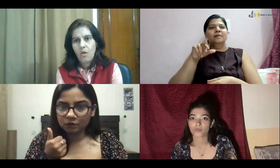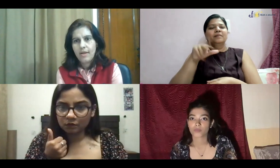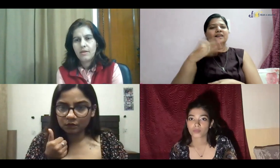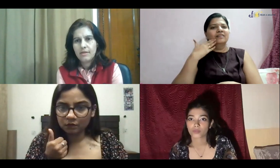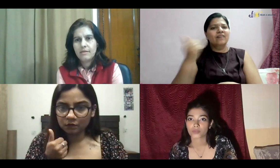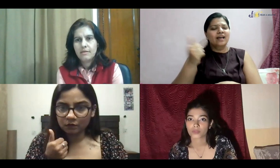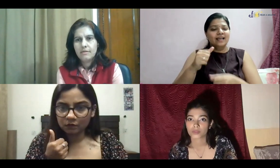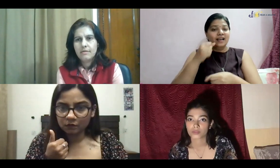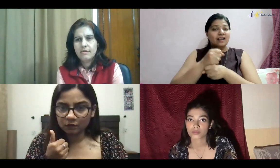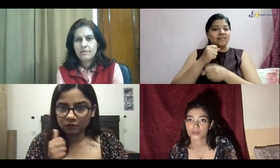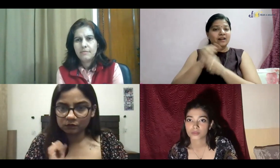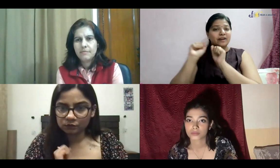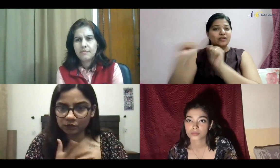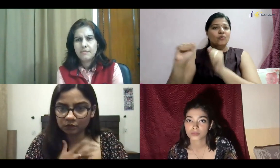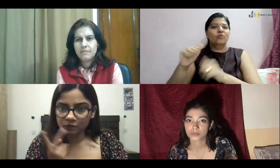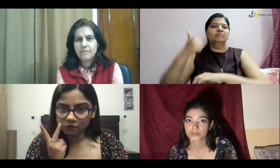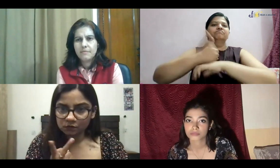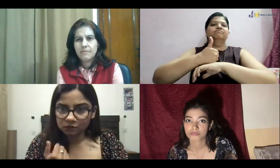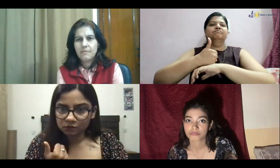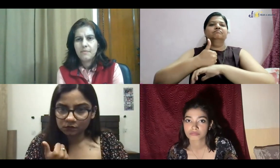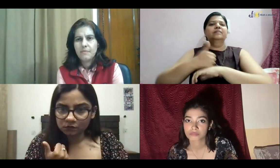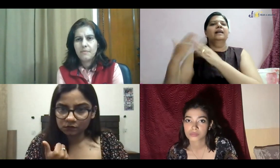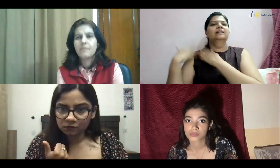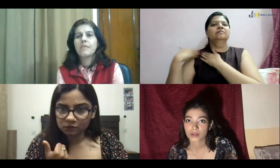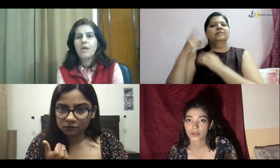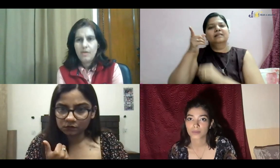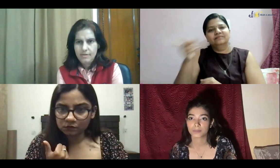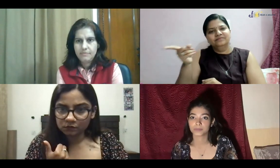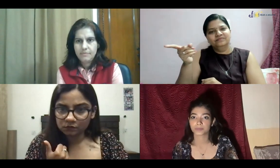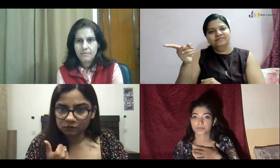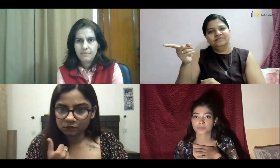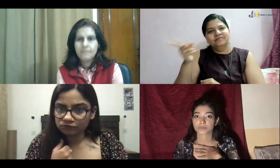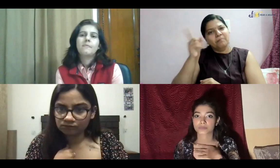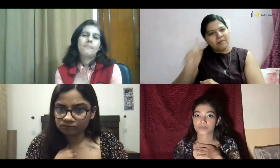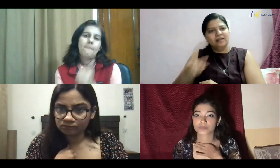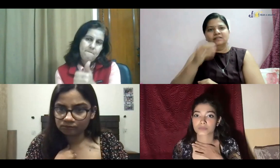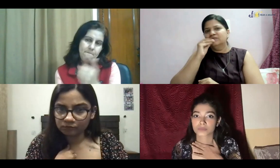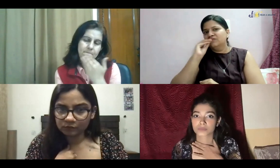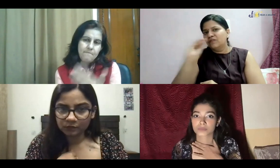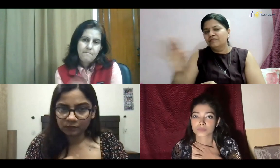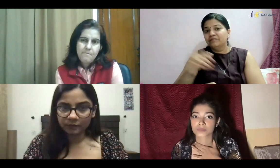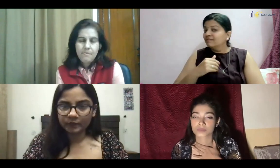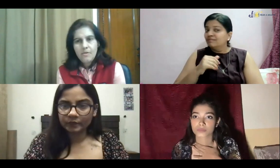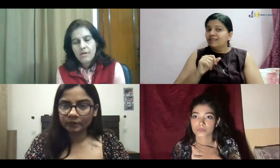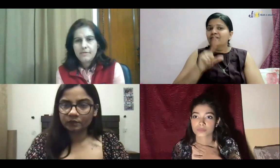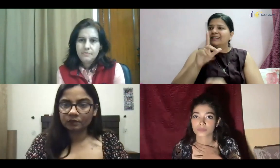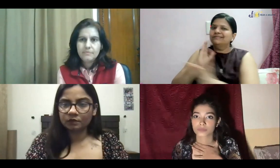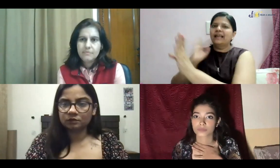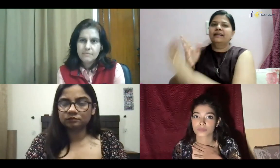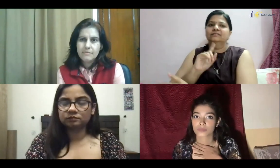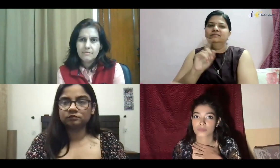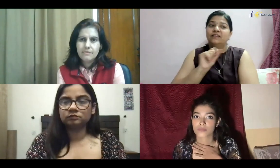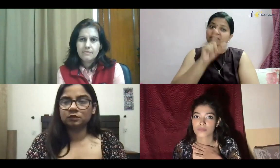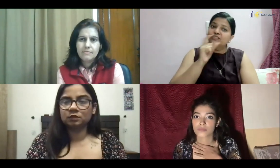that you can involve me. Why? In a government setup, it's their responsibility to provide